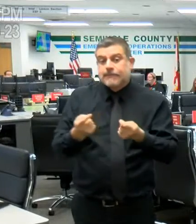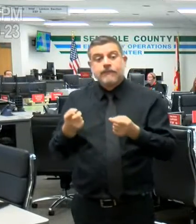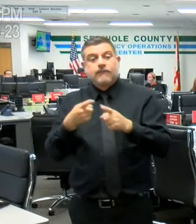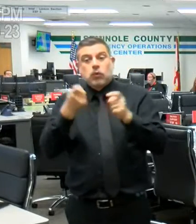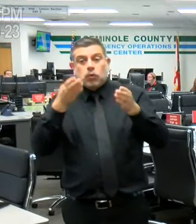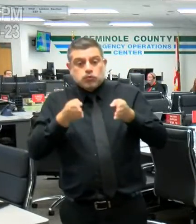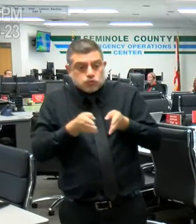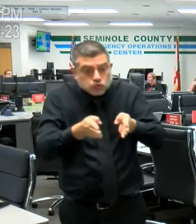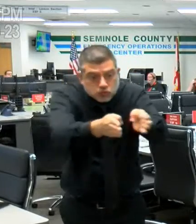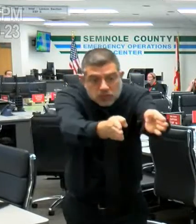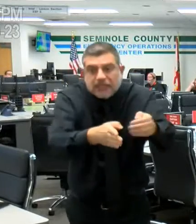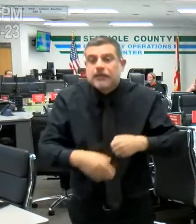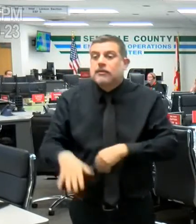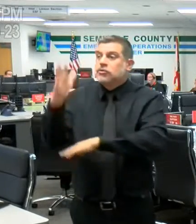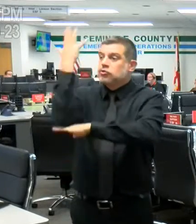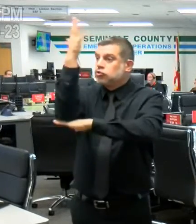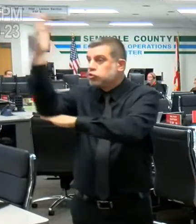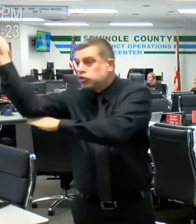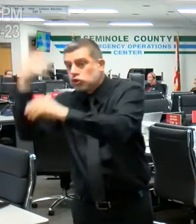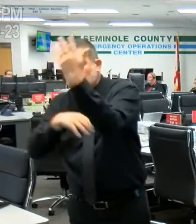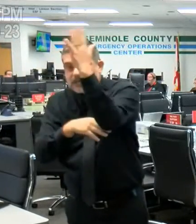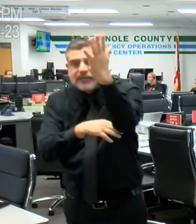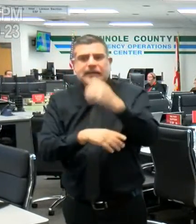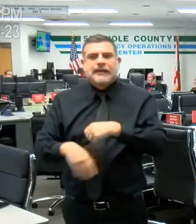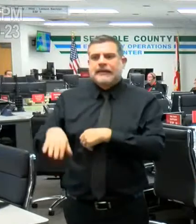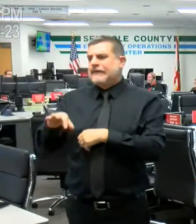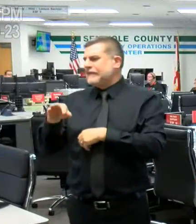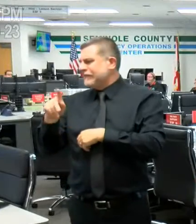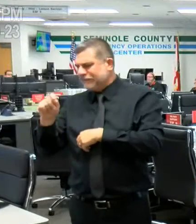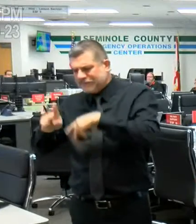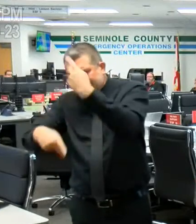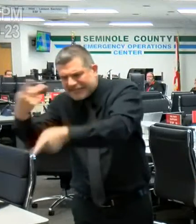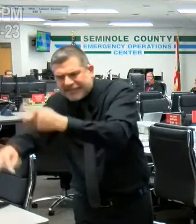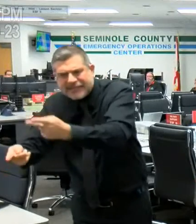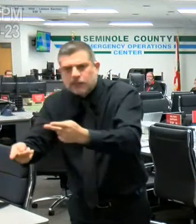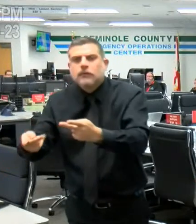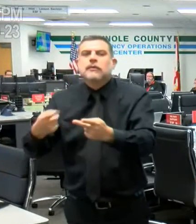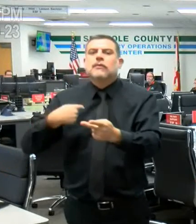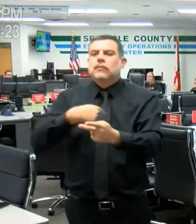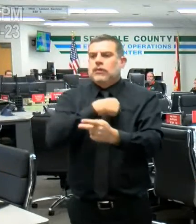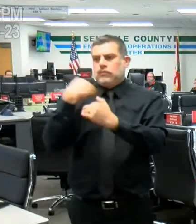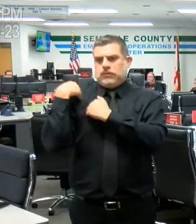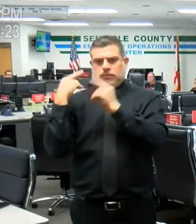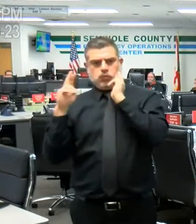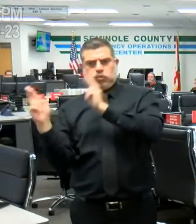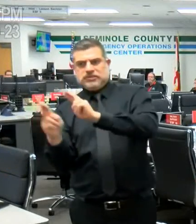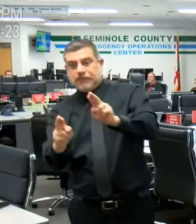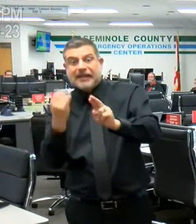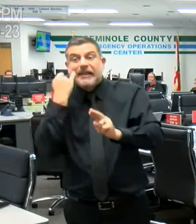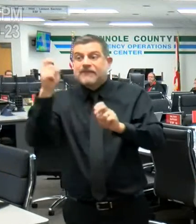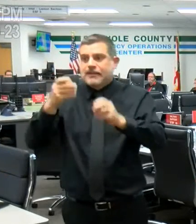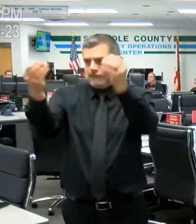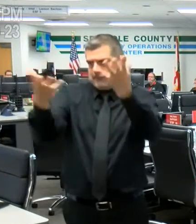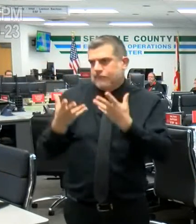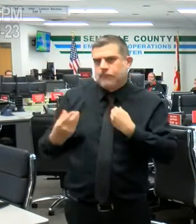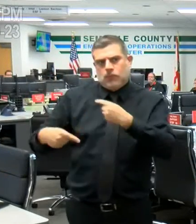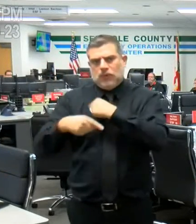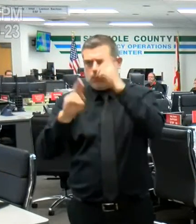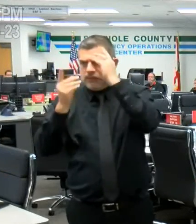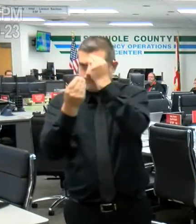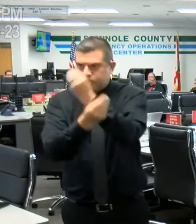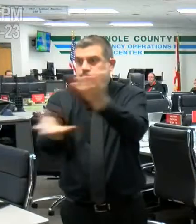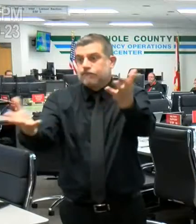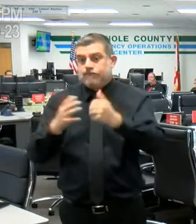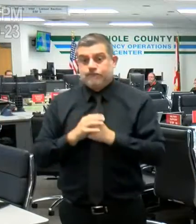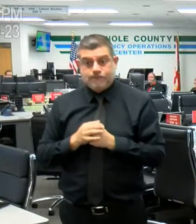and fleet will also be available to respond to the community as the need rises. I want to thank our